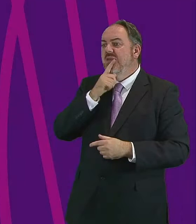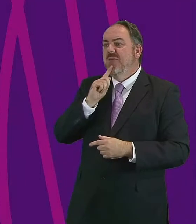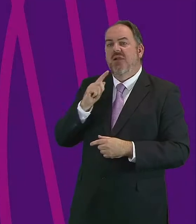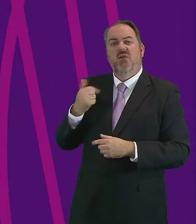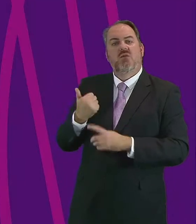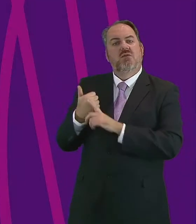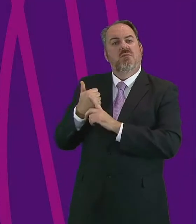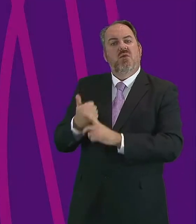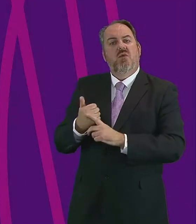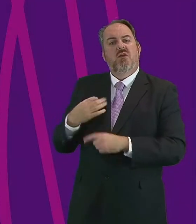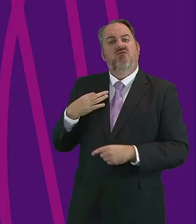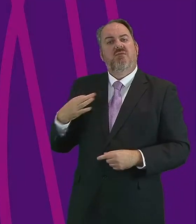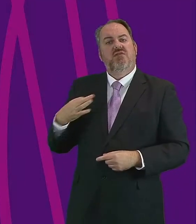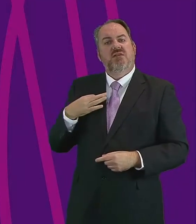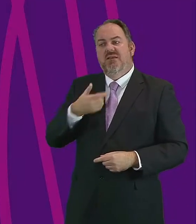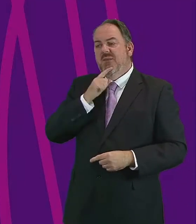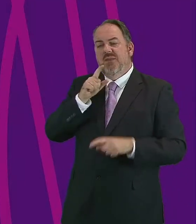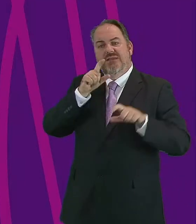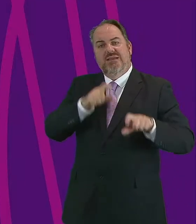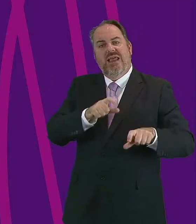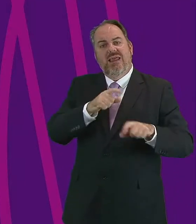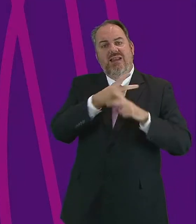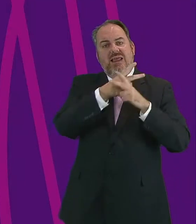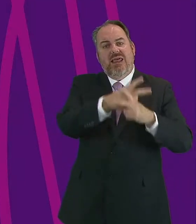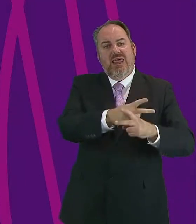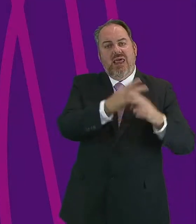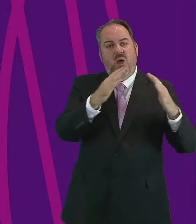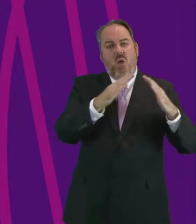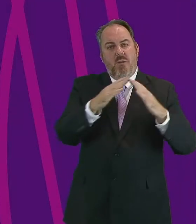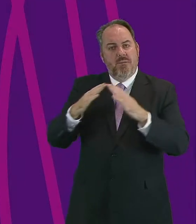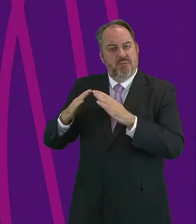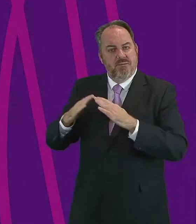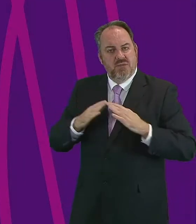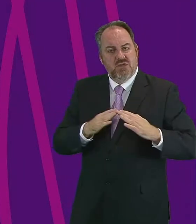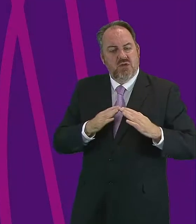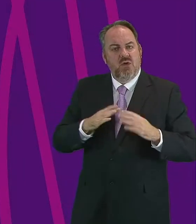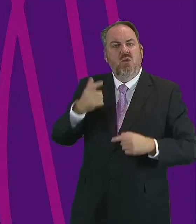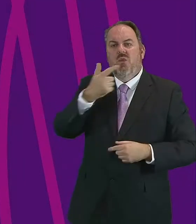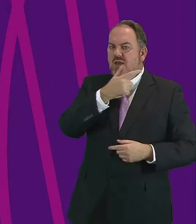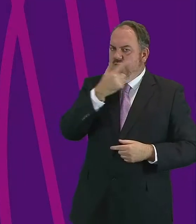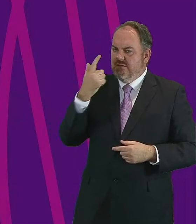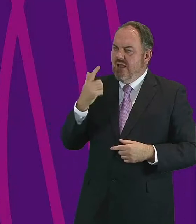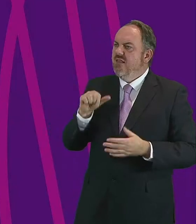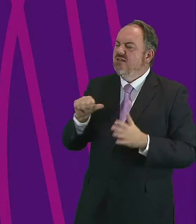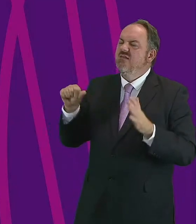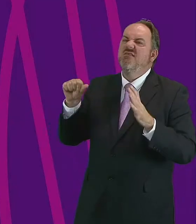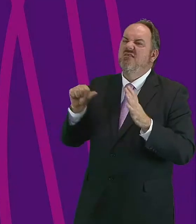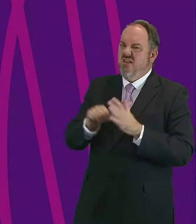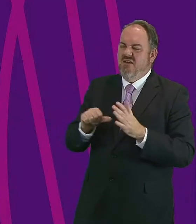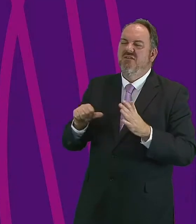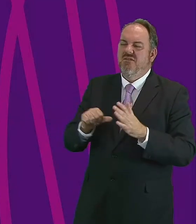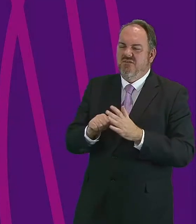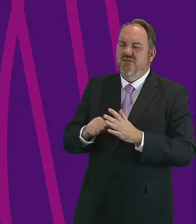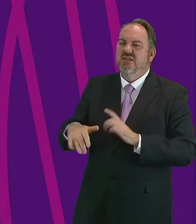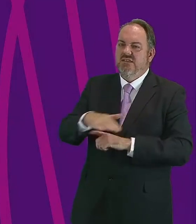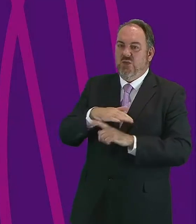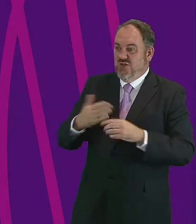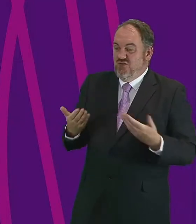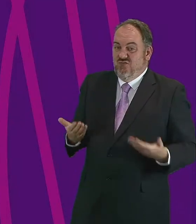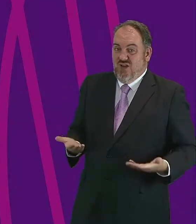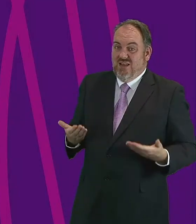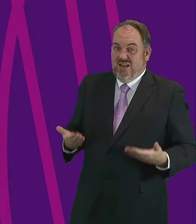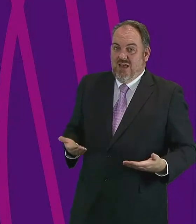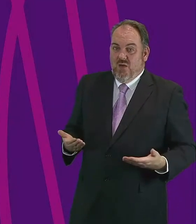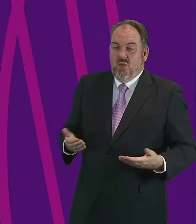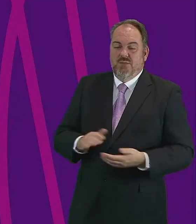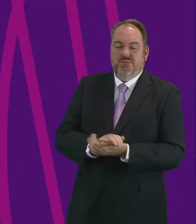example, and making sure that we're listening and understanding the very, very, very difficult situation that many people are faced with and how they